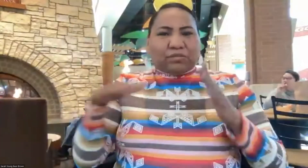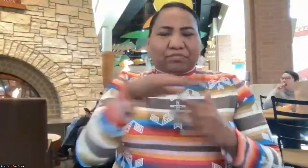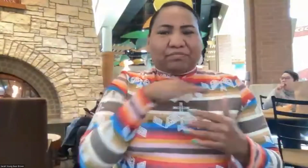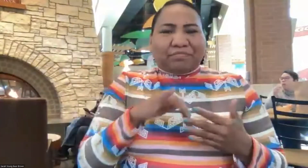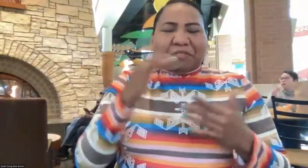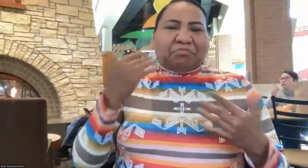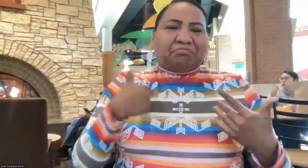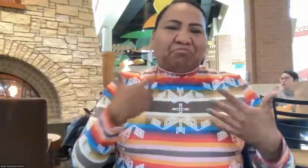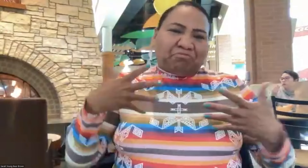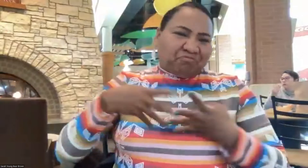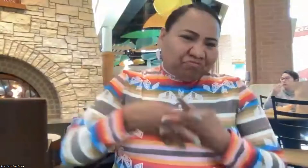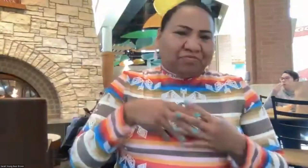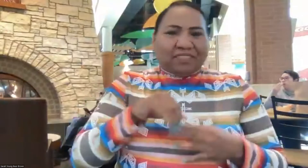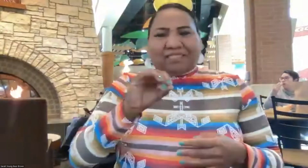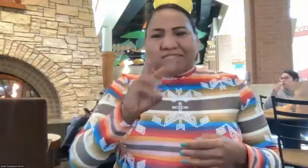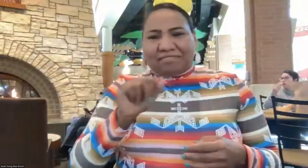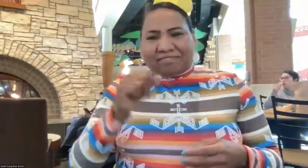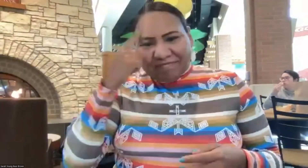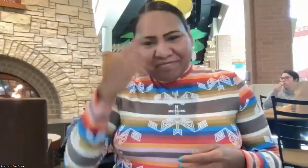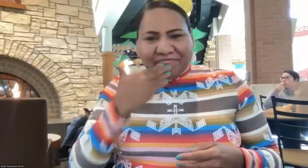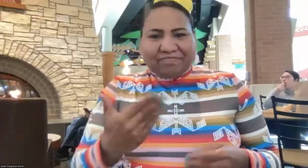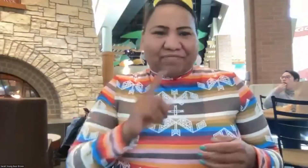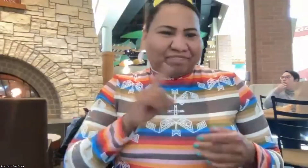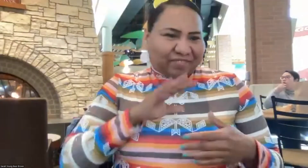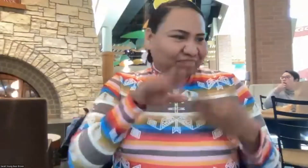So as a deaf woman, as a Mskawi,